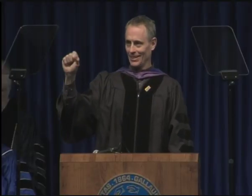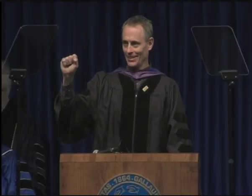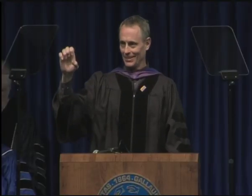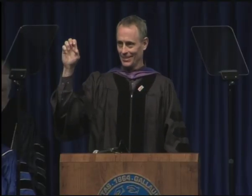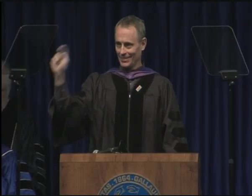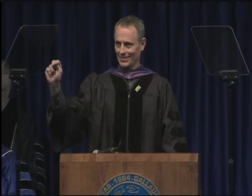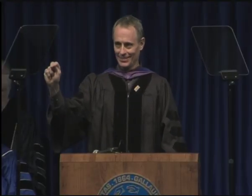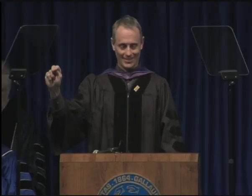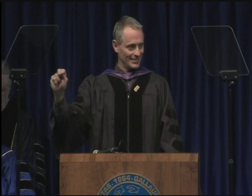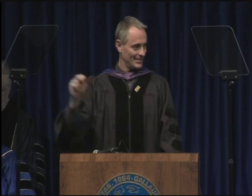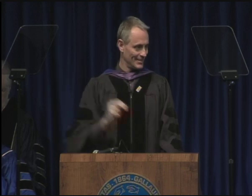Maria Clausen.